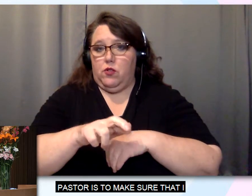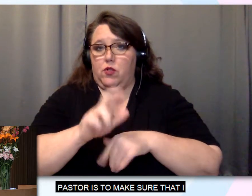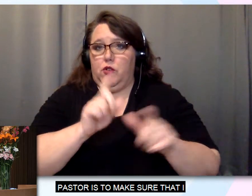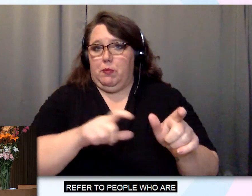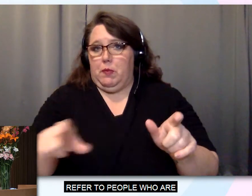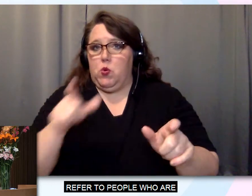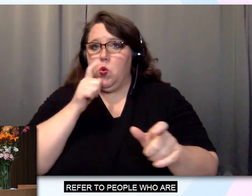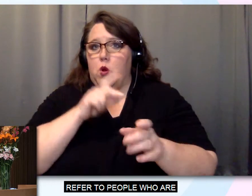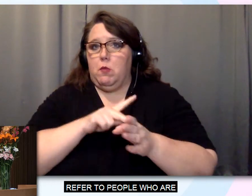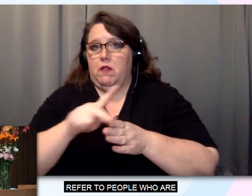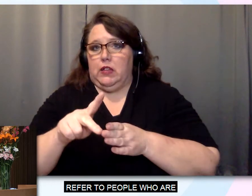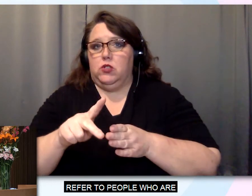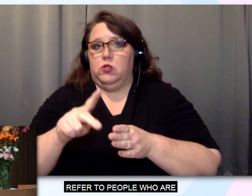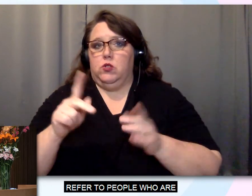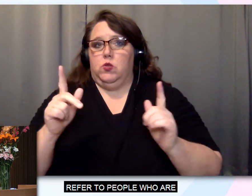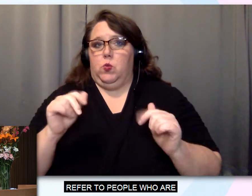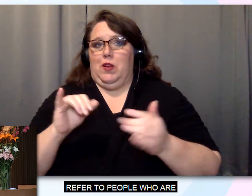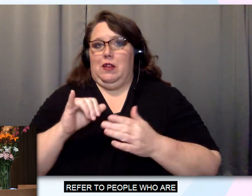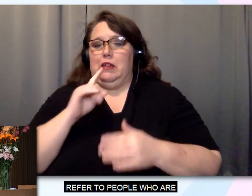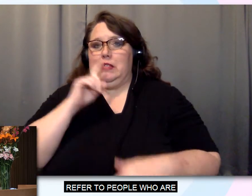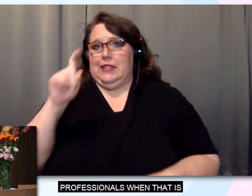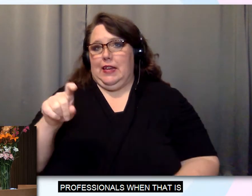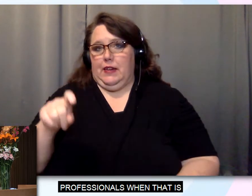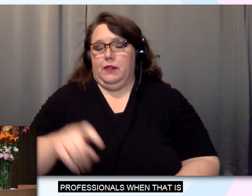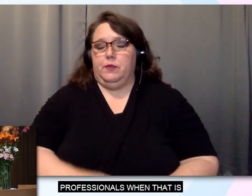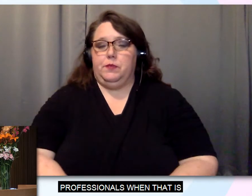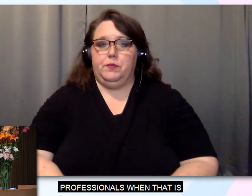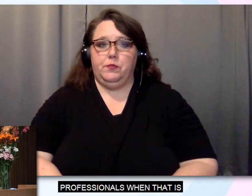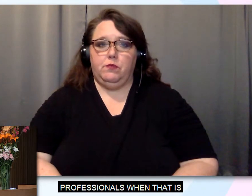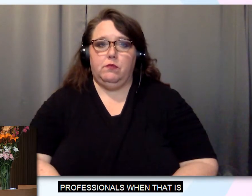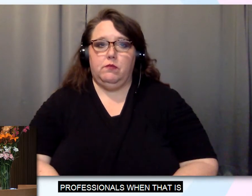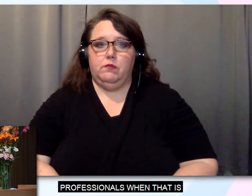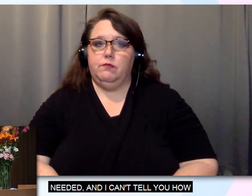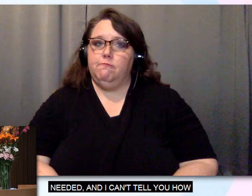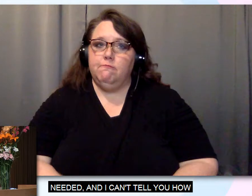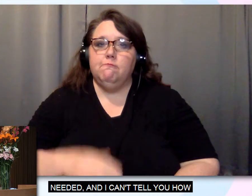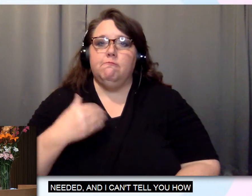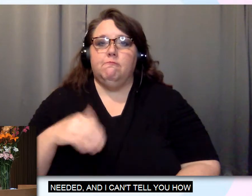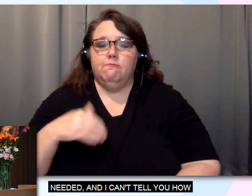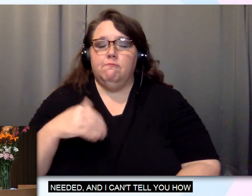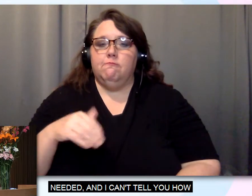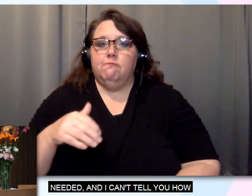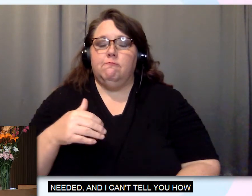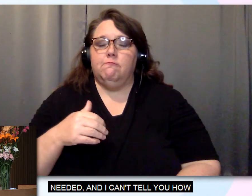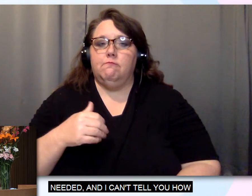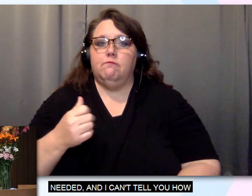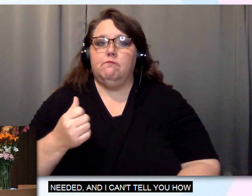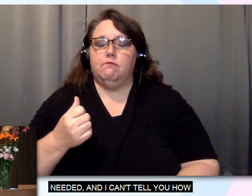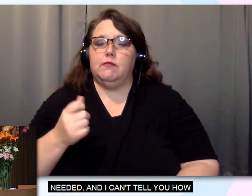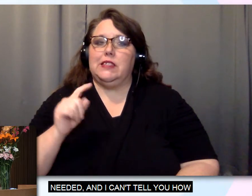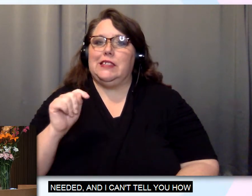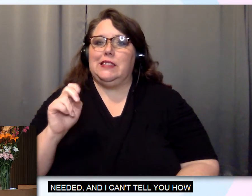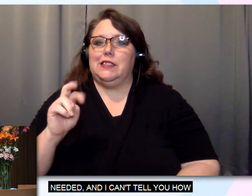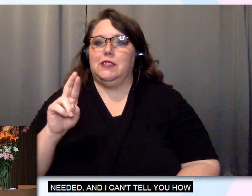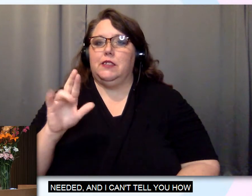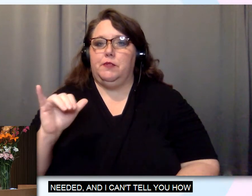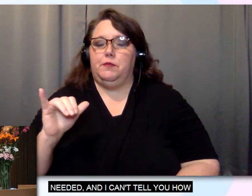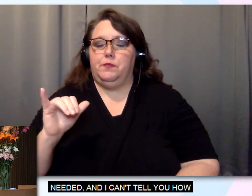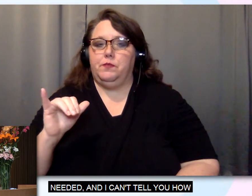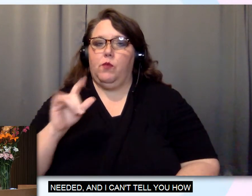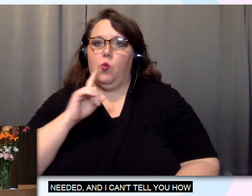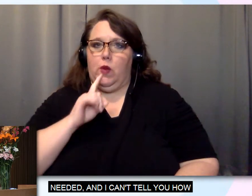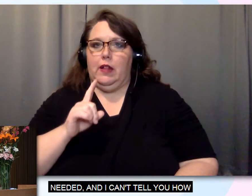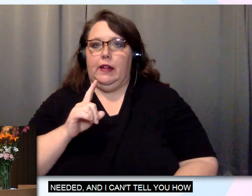I refer to people who are professionals when that is needed. And I can't tell you how many times